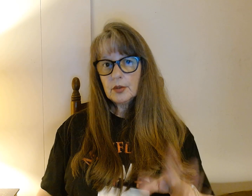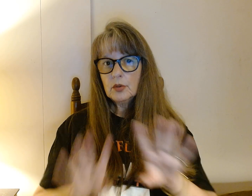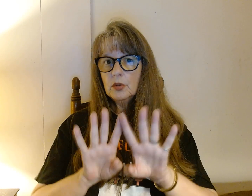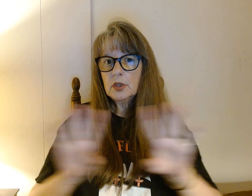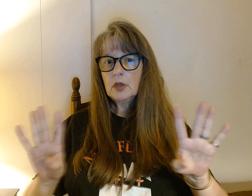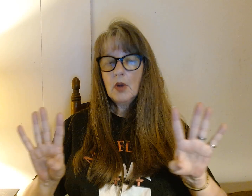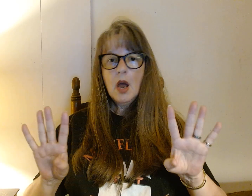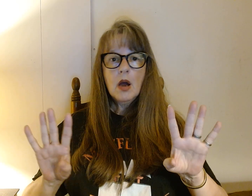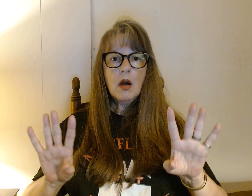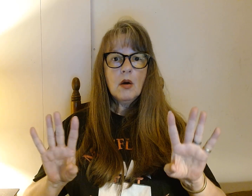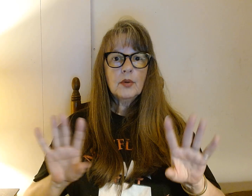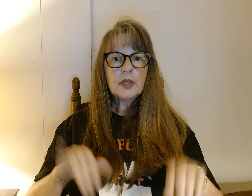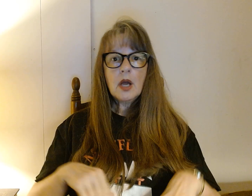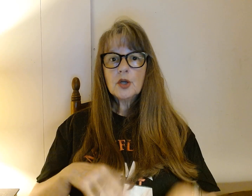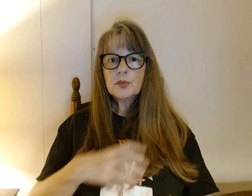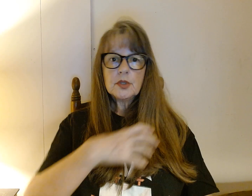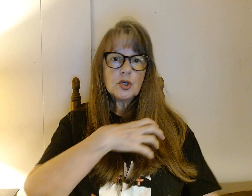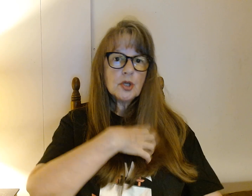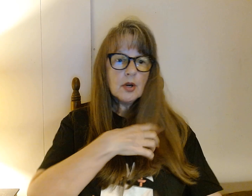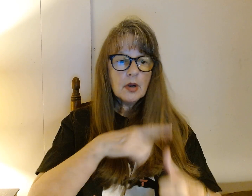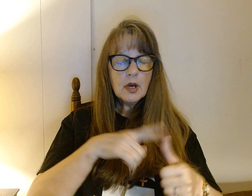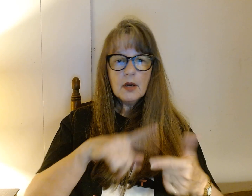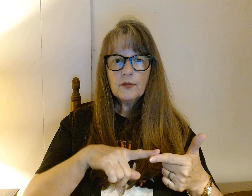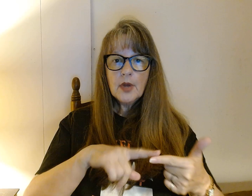you could do, oh gosh, it was the sheriff,